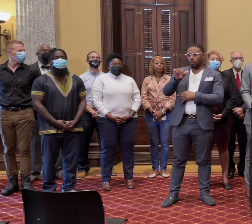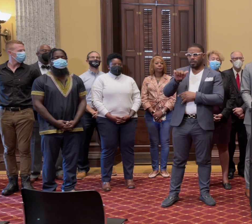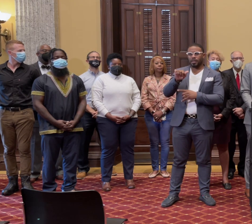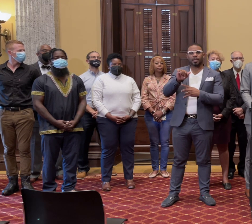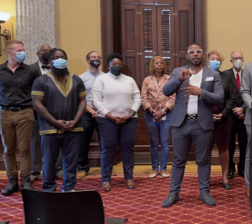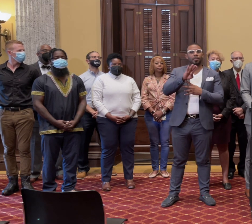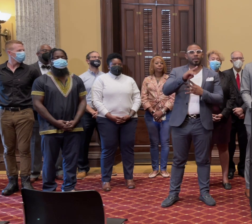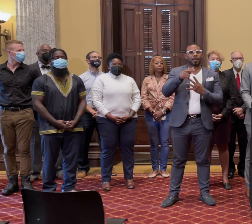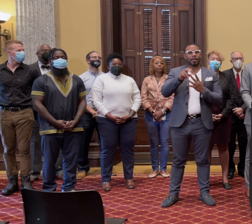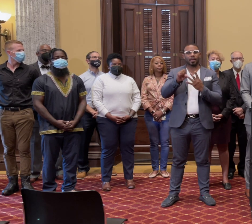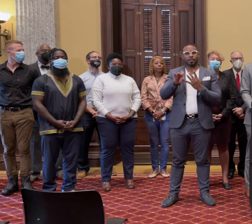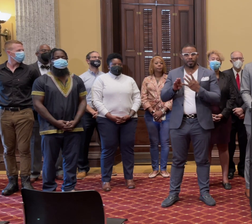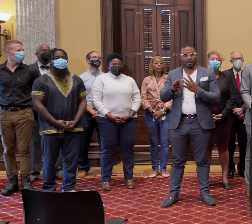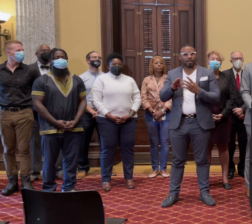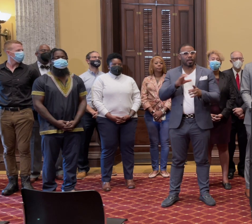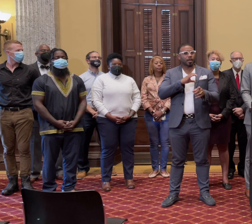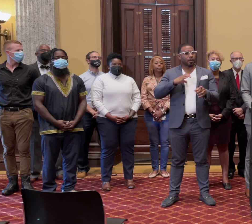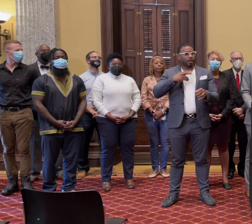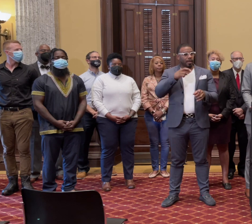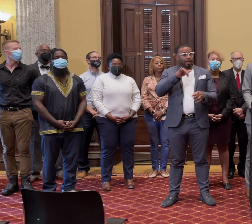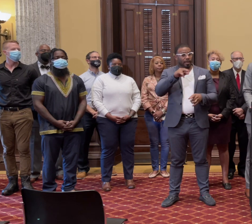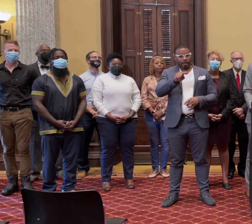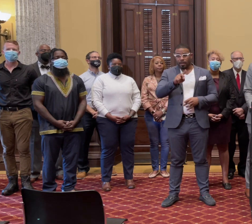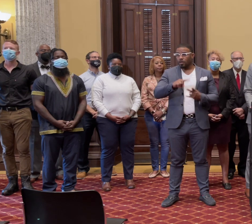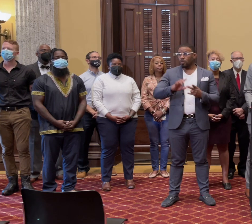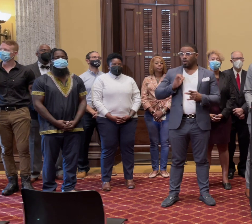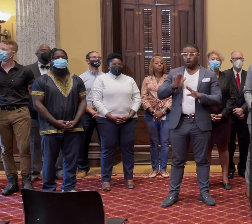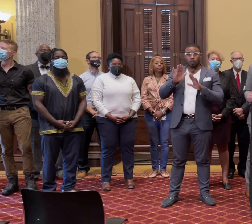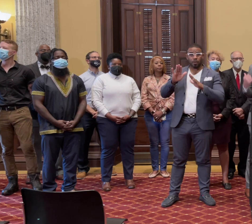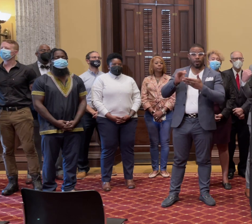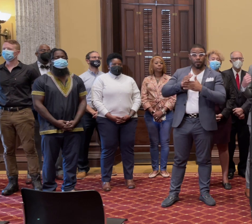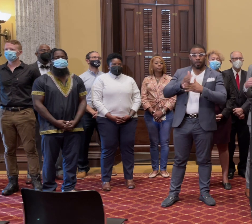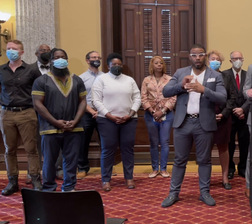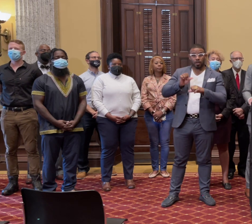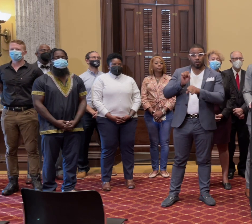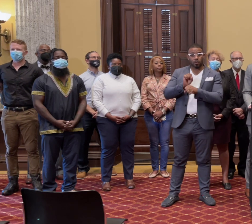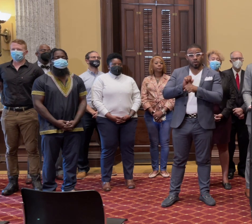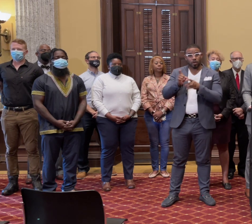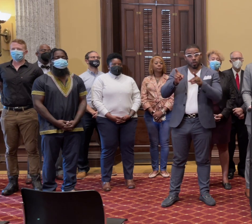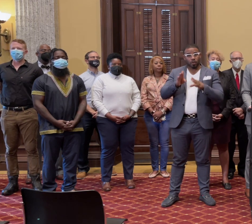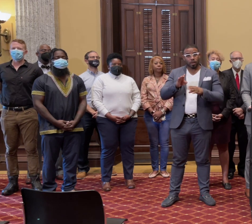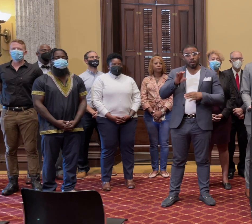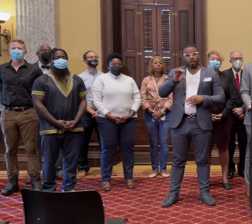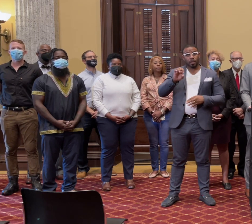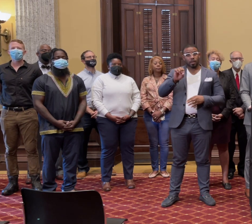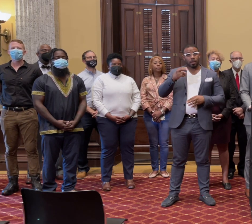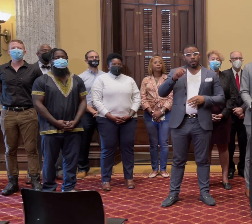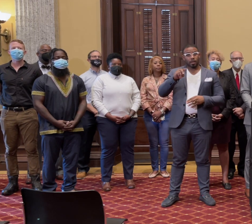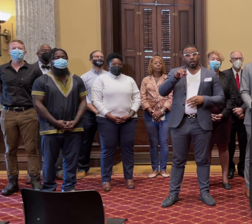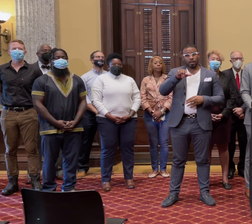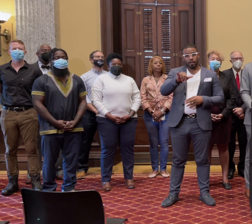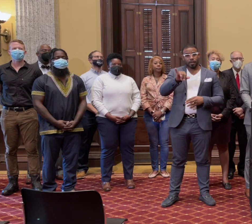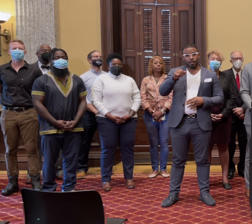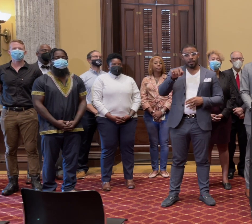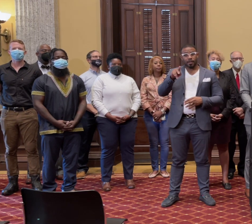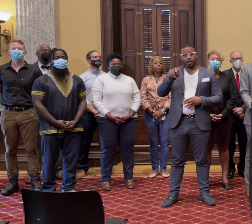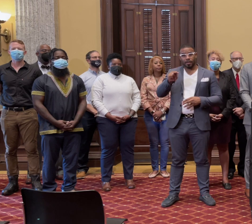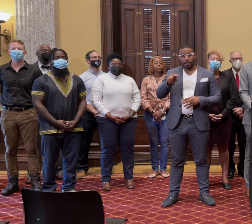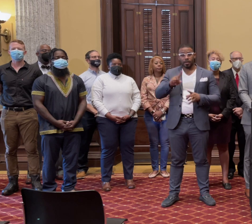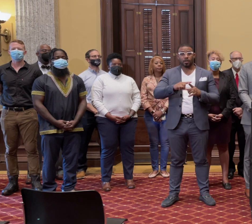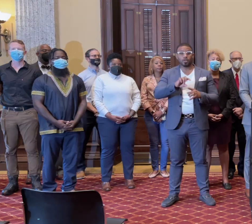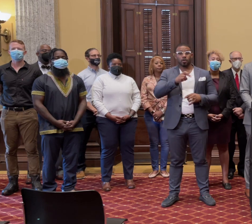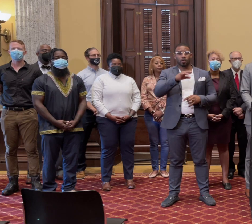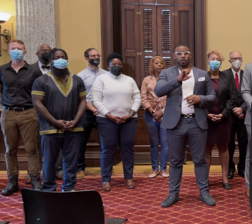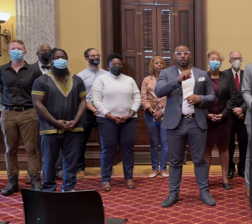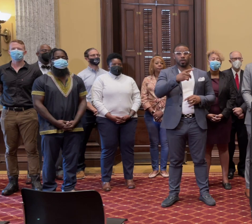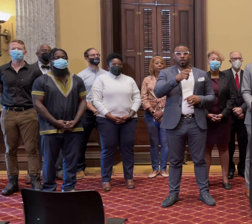BHSB, to Commissioner Harrison, to our great partner in this work, Director Chante Jackson, to Chris